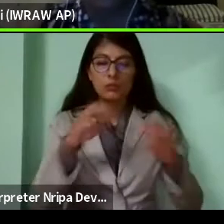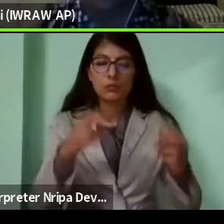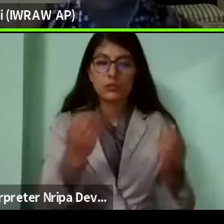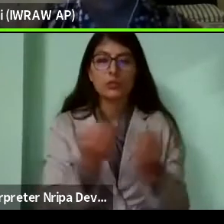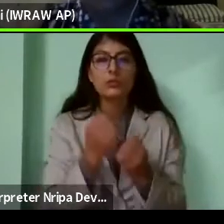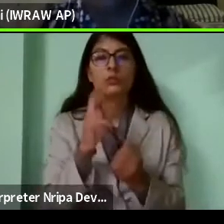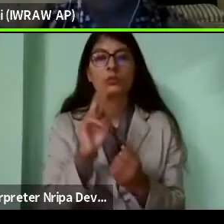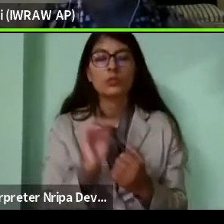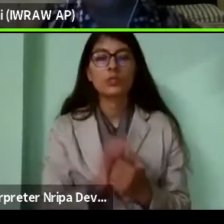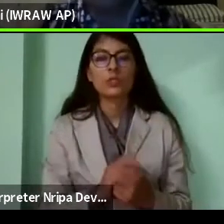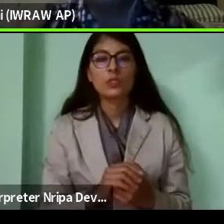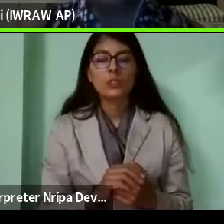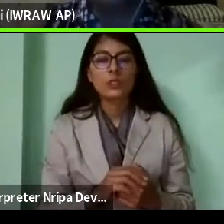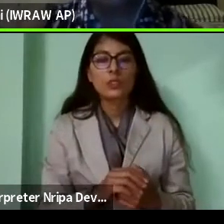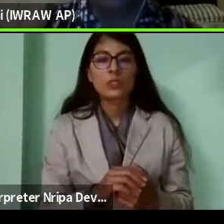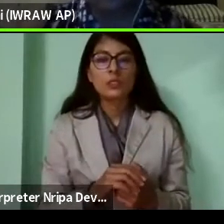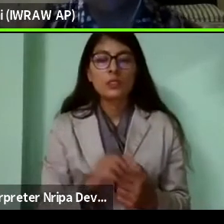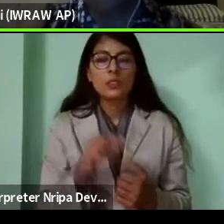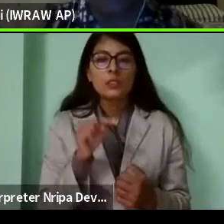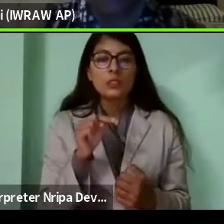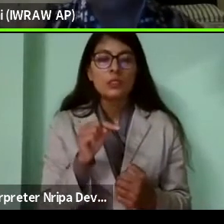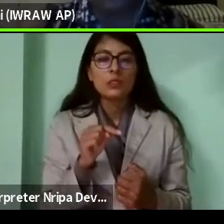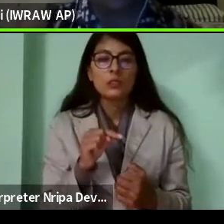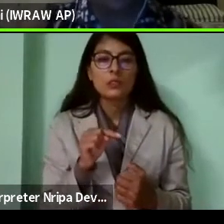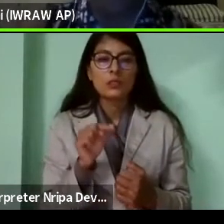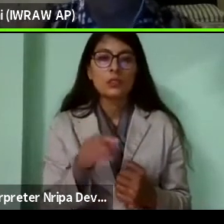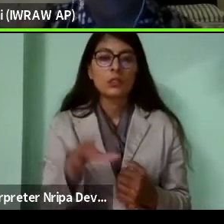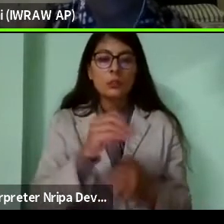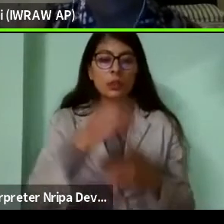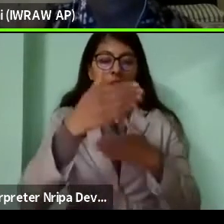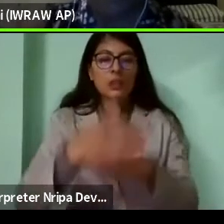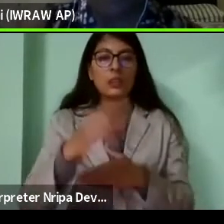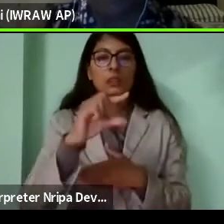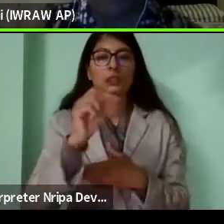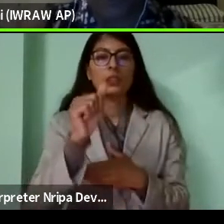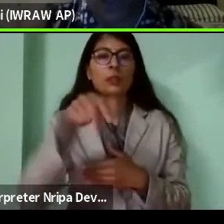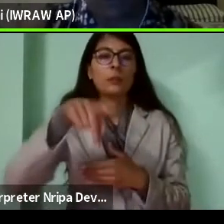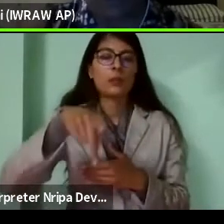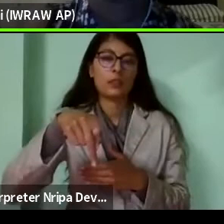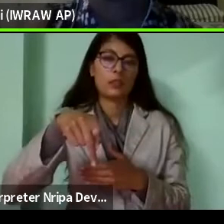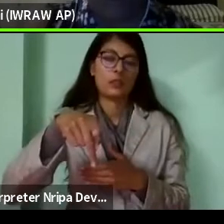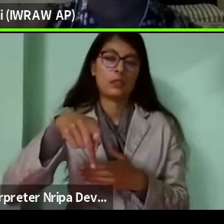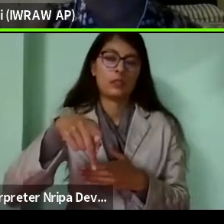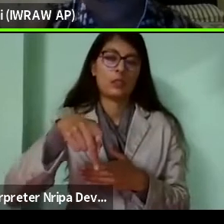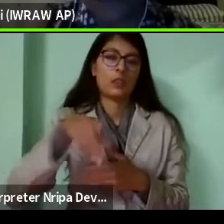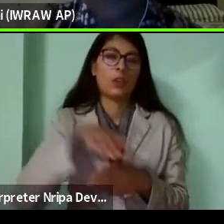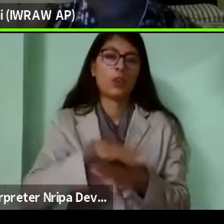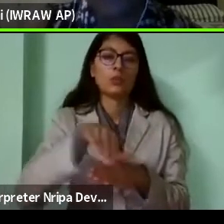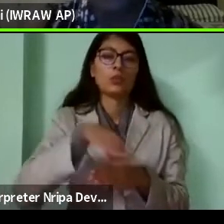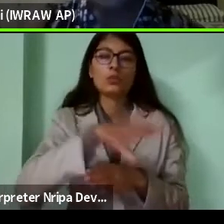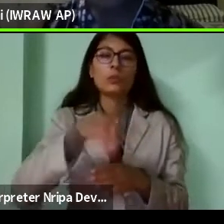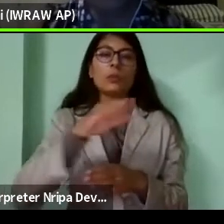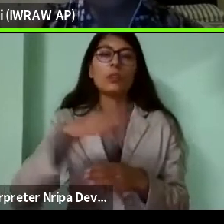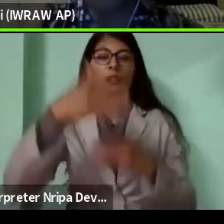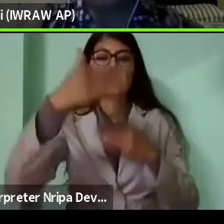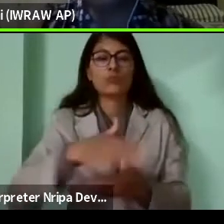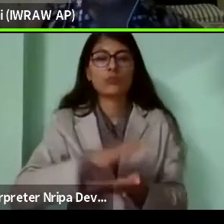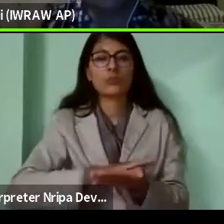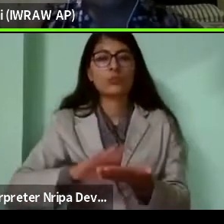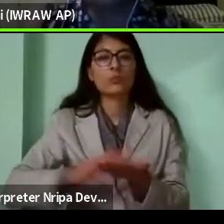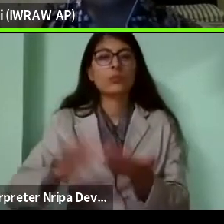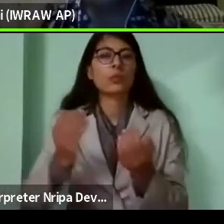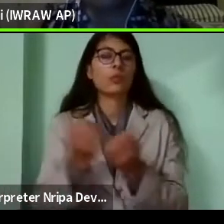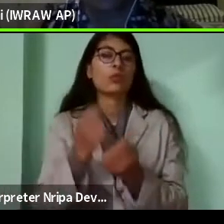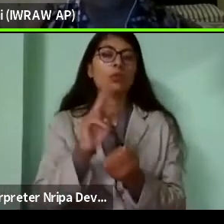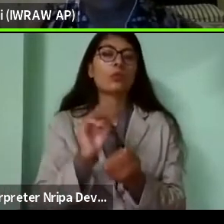of, and to make sure that some of the gaps get stopped or plugged. So I think these